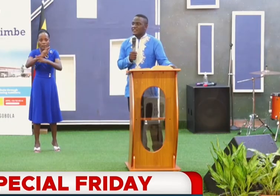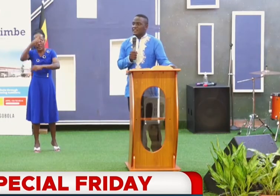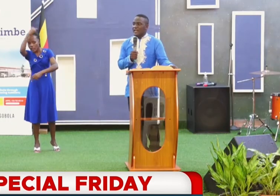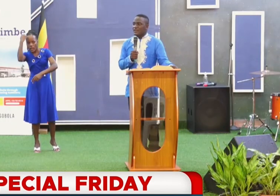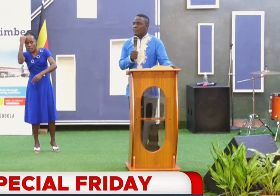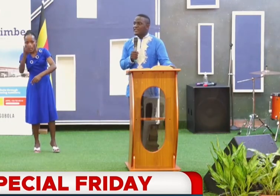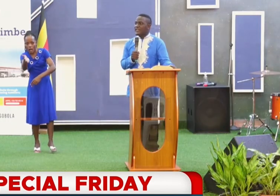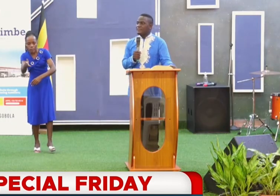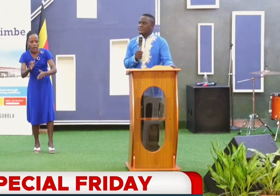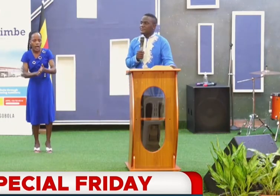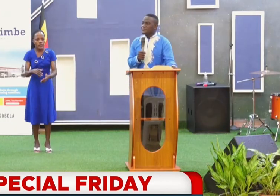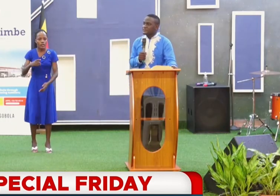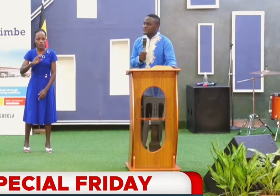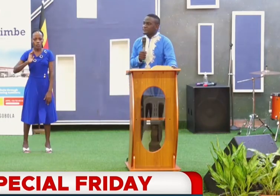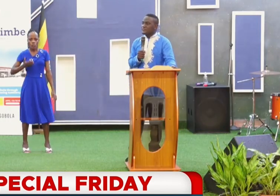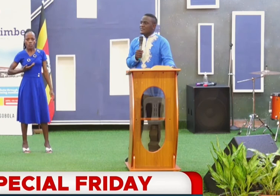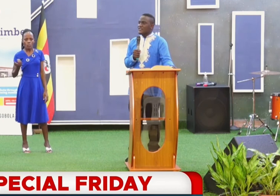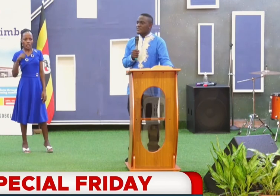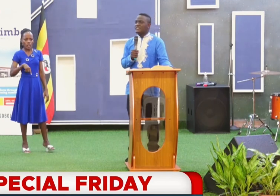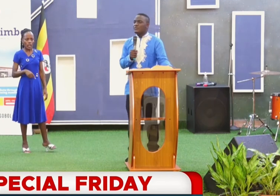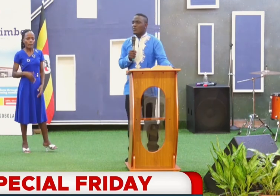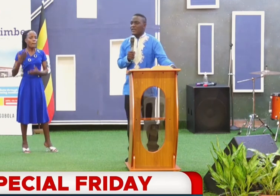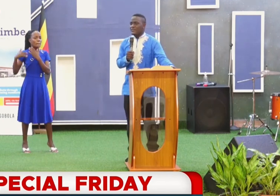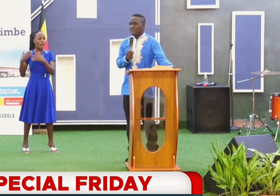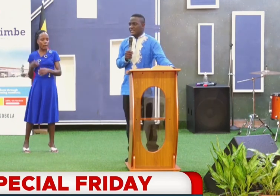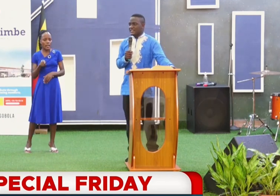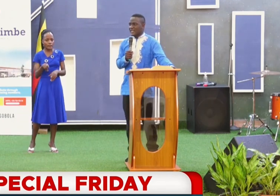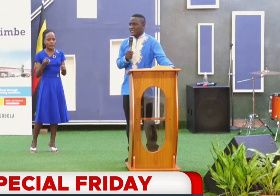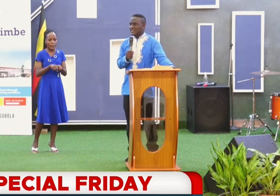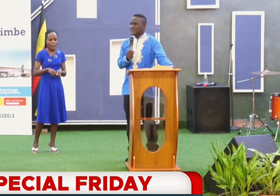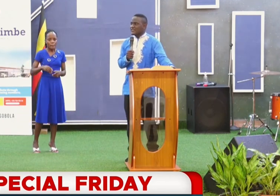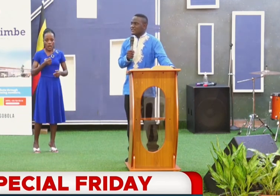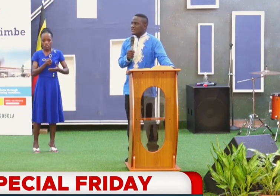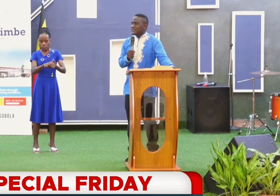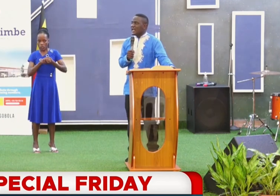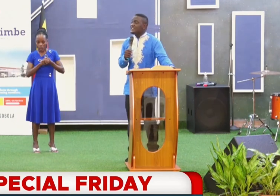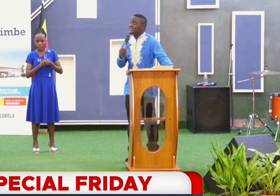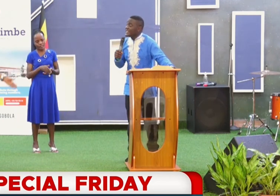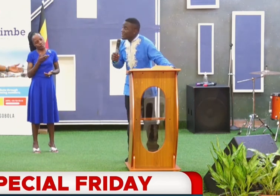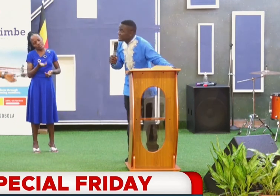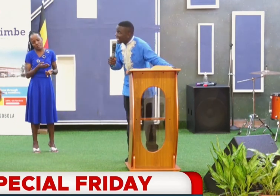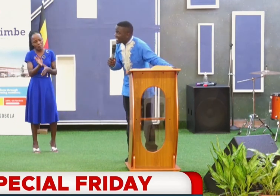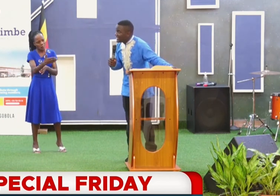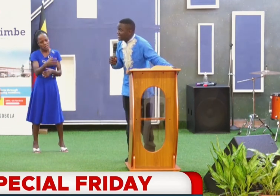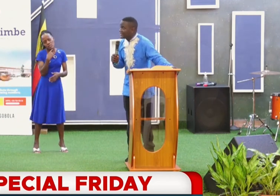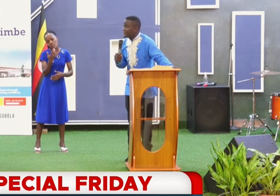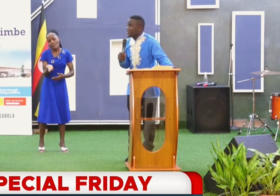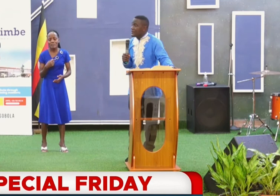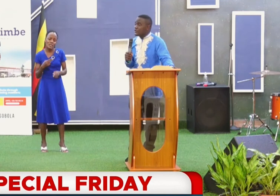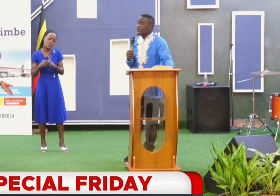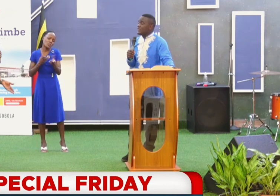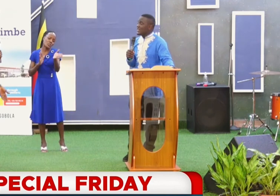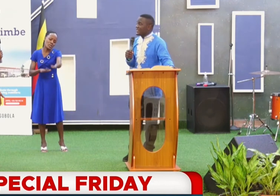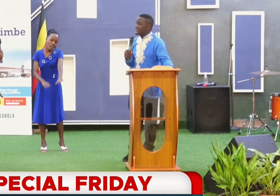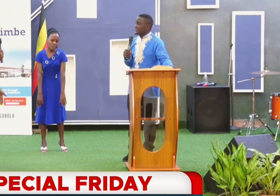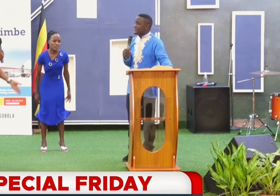there, and a woman came. She was a woman of a minister. And she said, I'm dying.